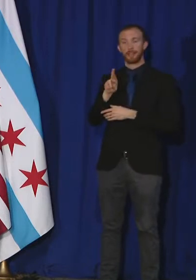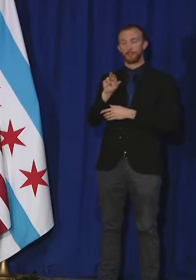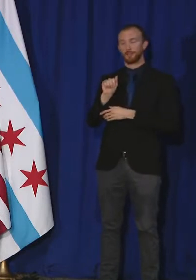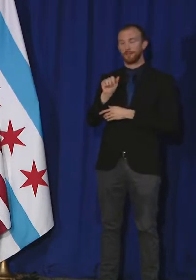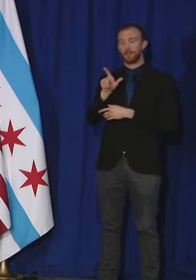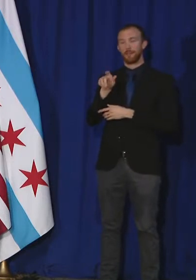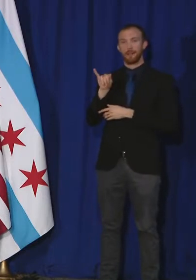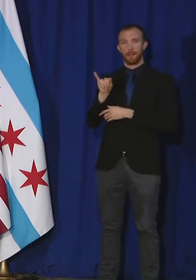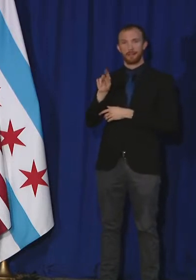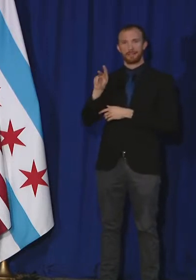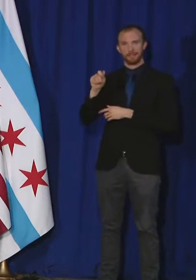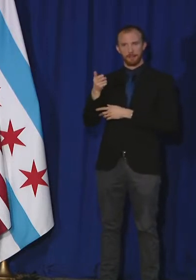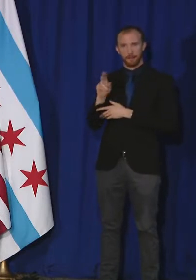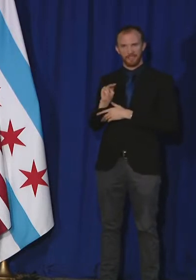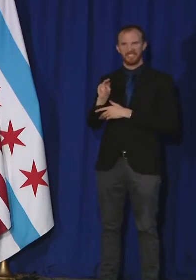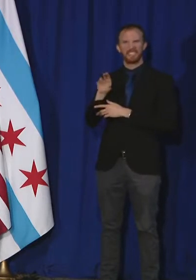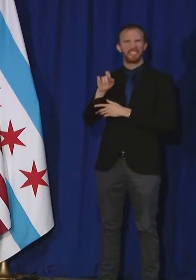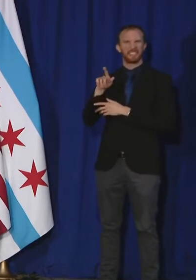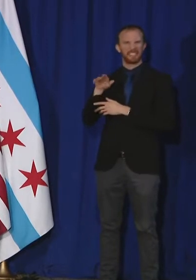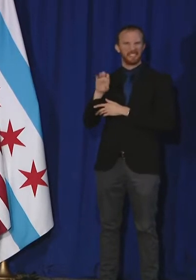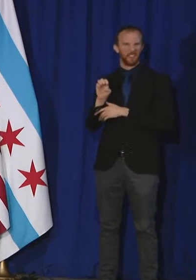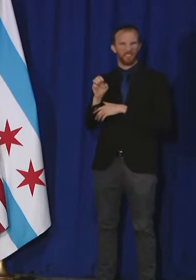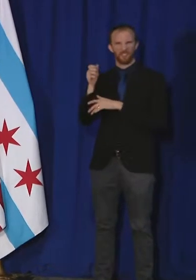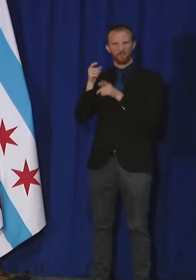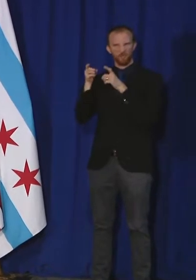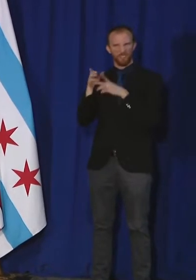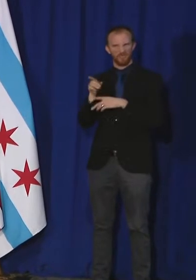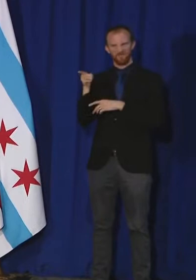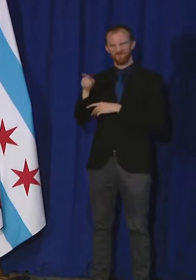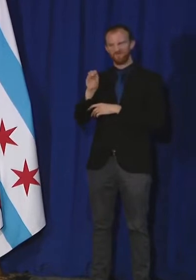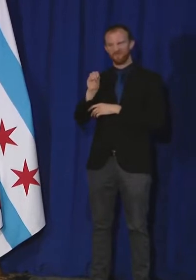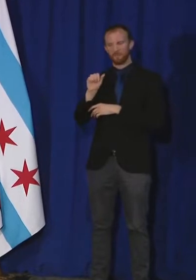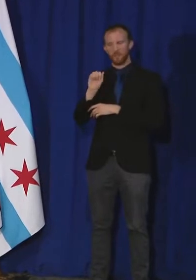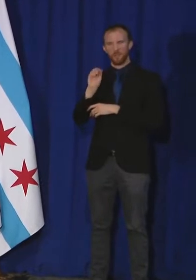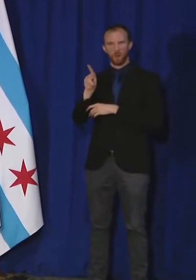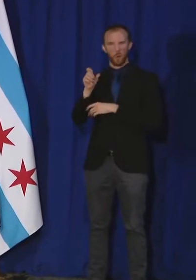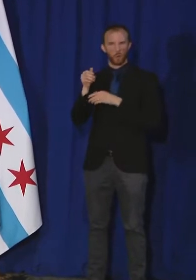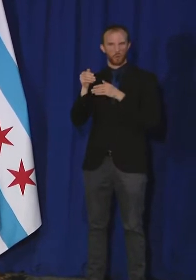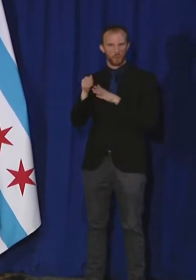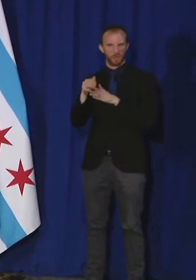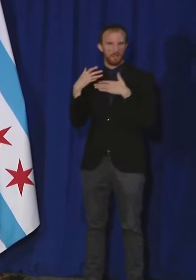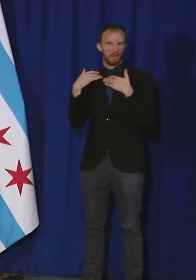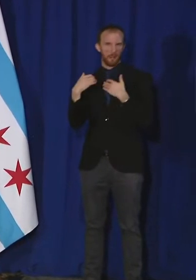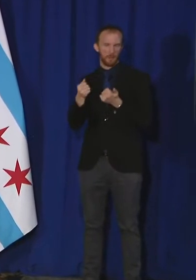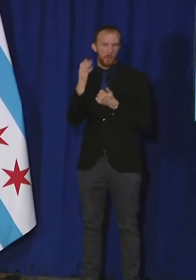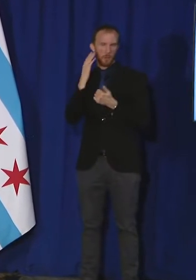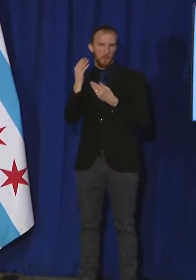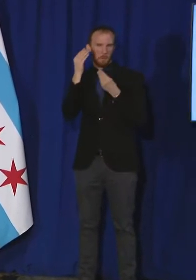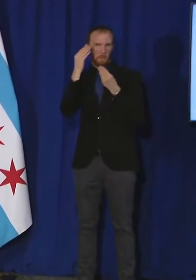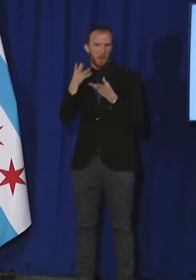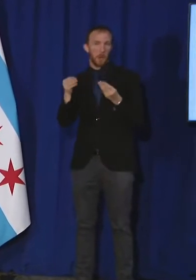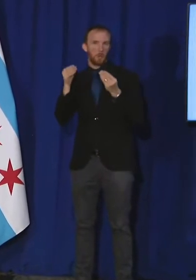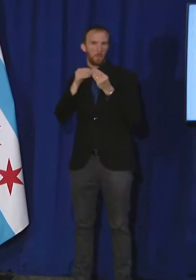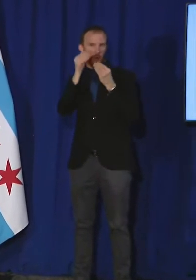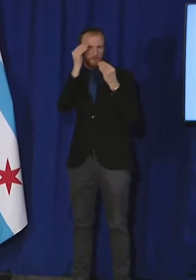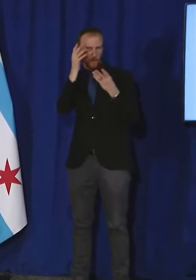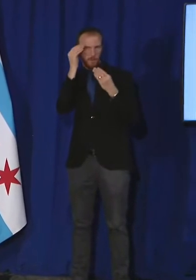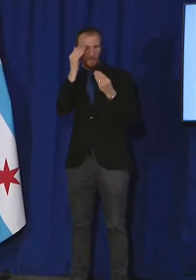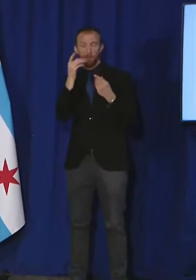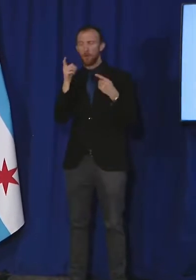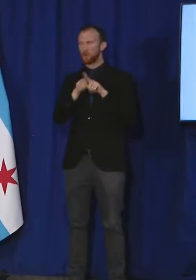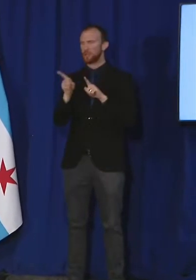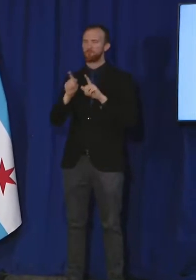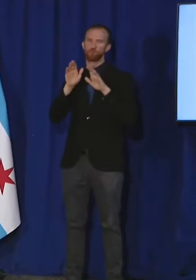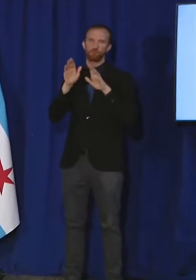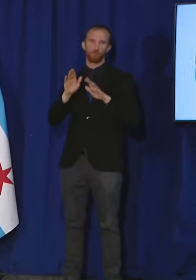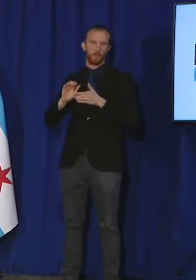Director at Oak Street Health, who will give you some more perspective about being an outpatient provider, as well as a really important partner for